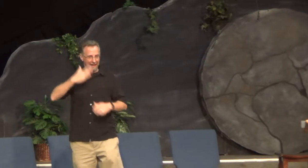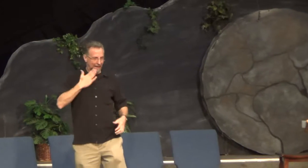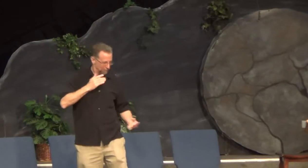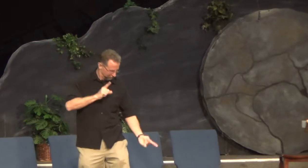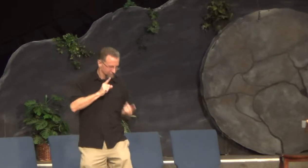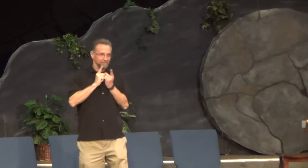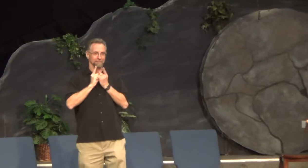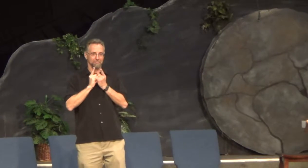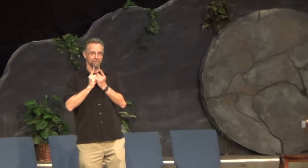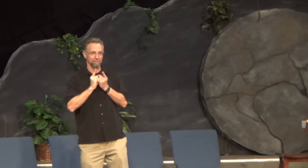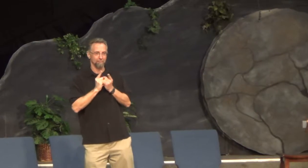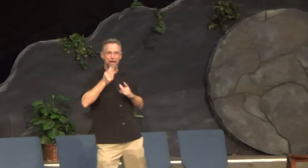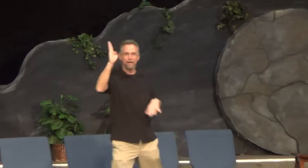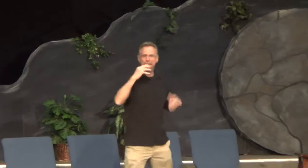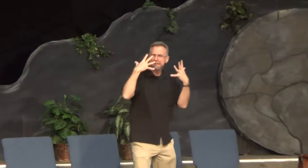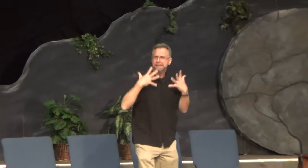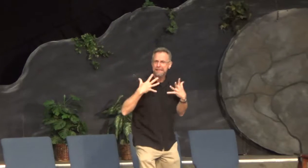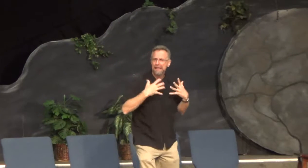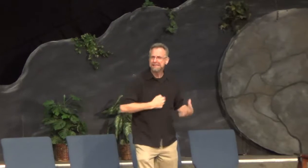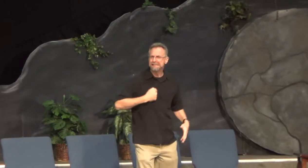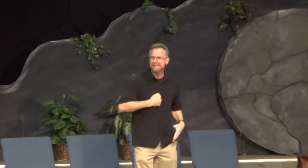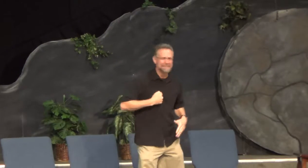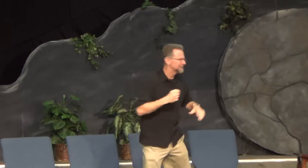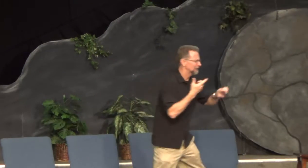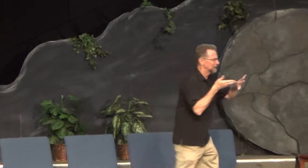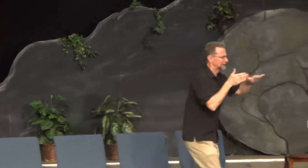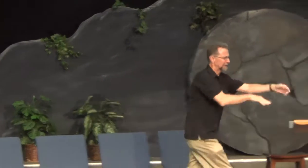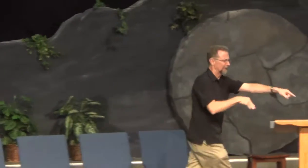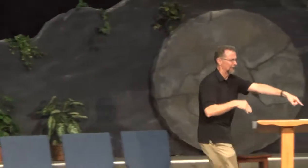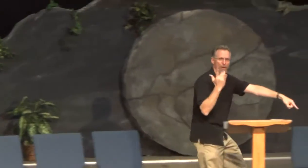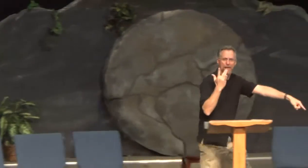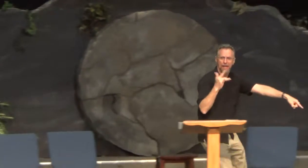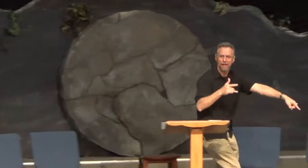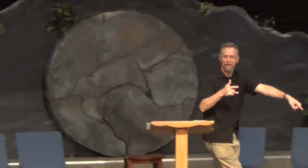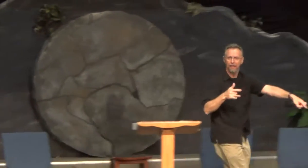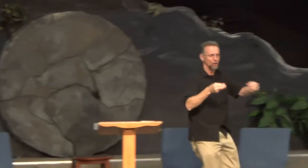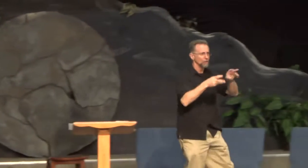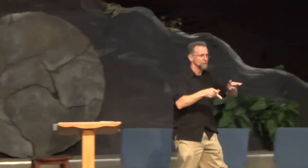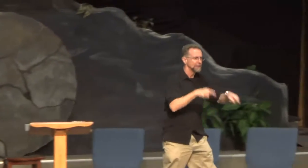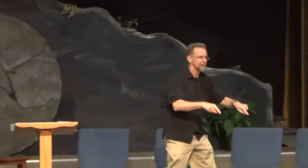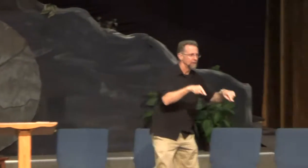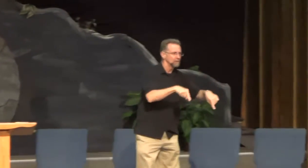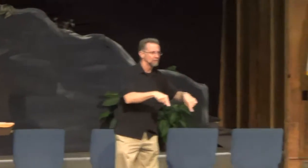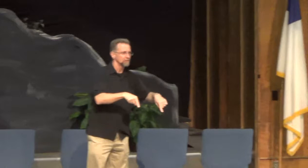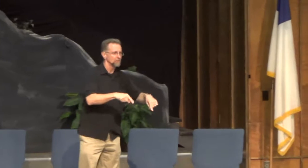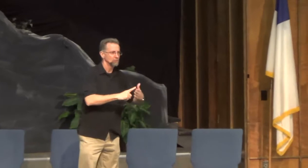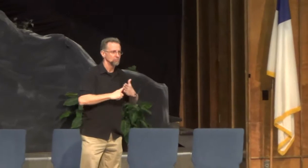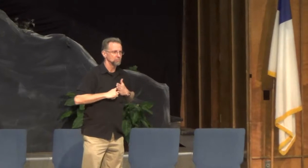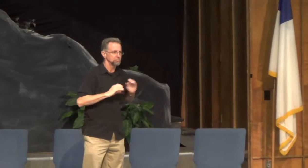come to be with him, and he's happy that he's joined with us. He's not sad in the death. When one is